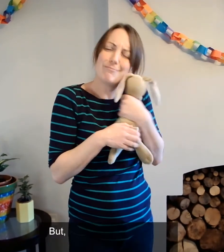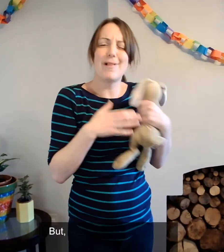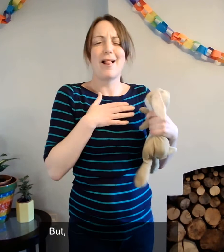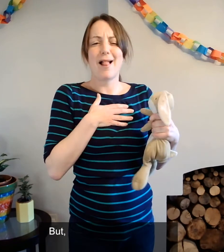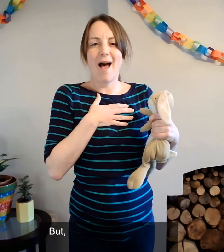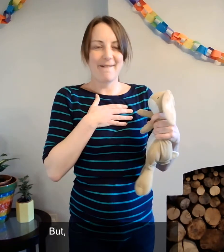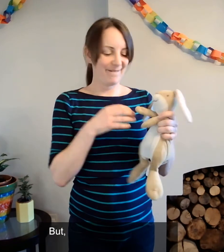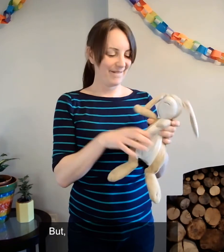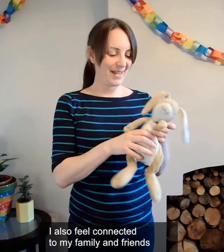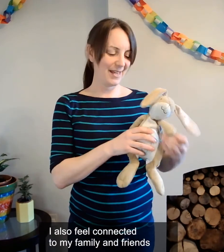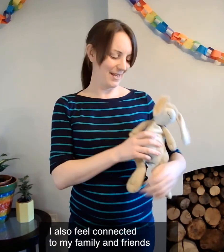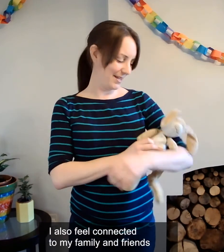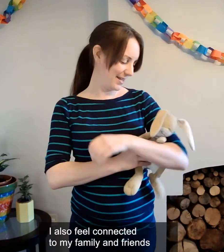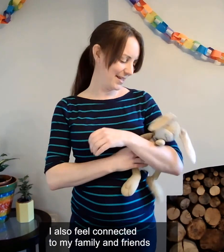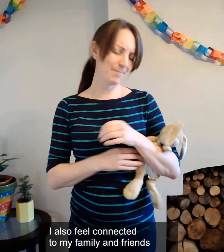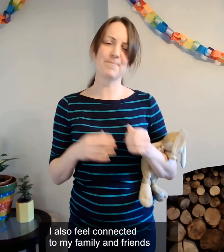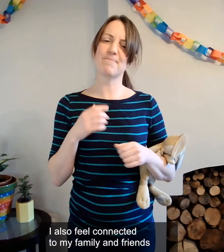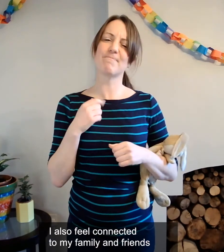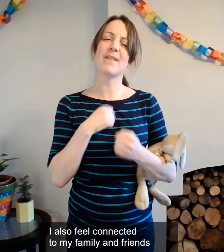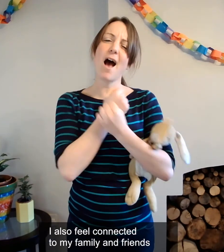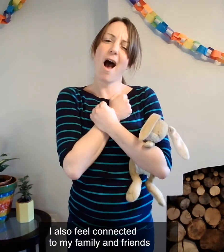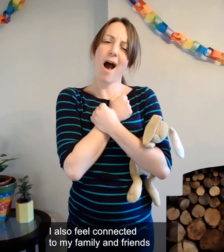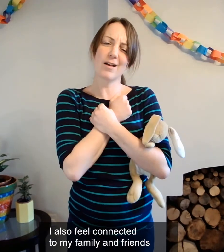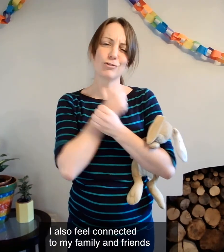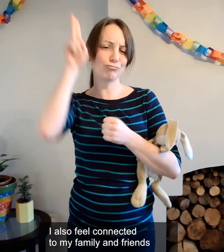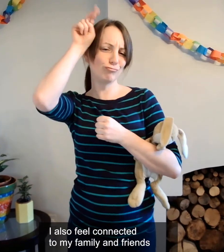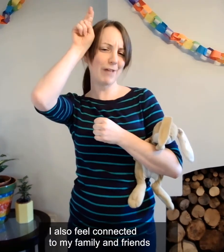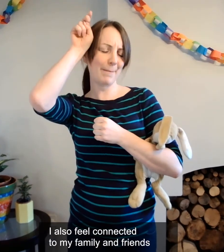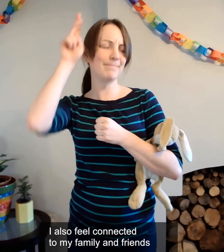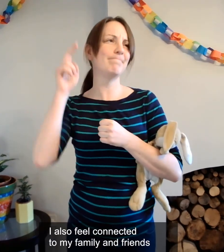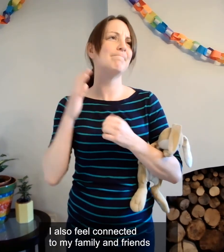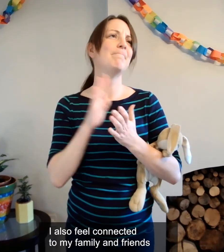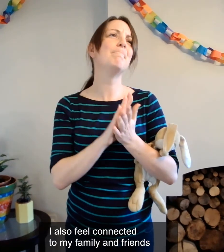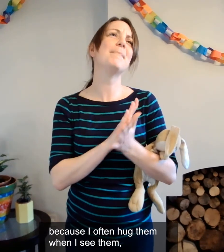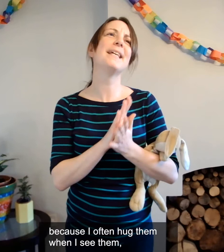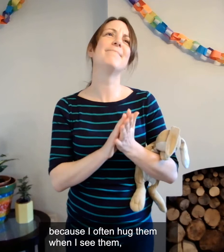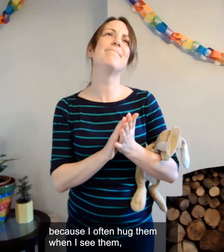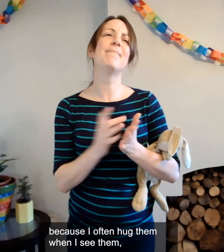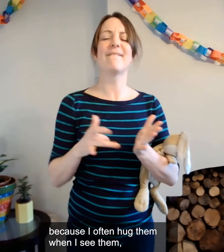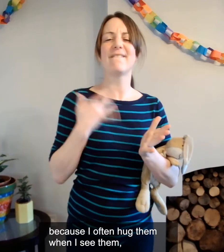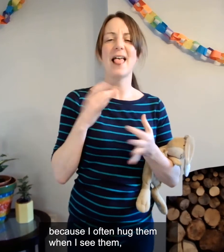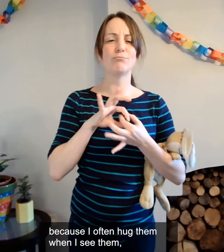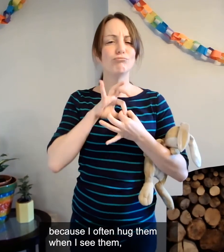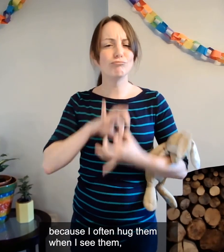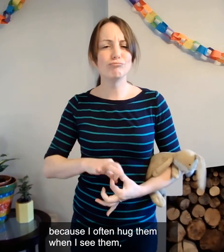But I also feel connected to my family and friends because I often hug them when I see